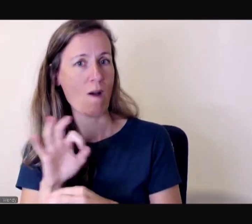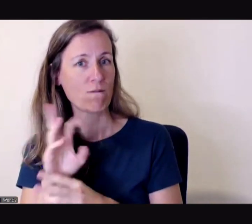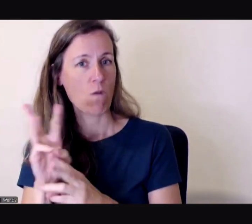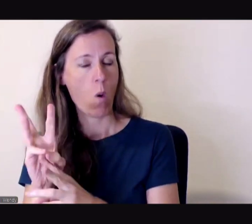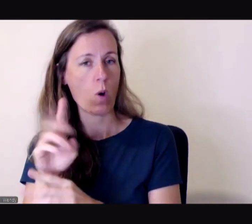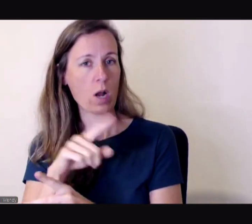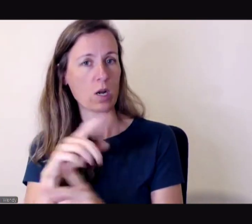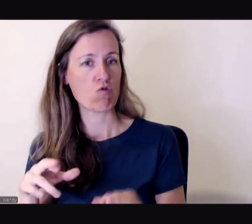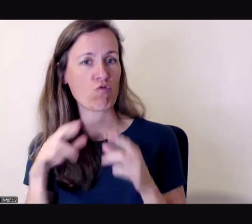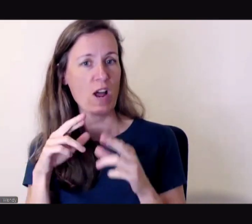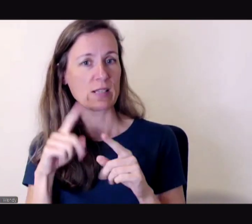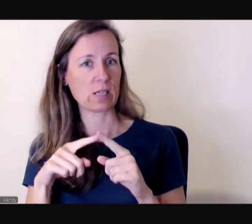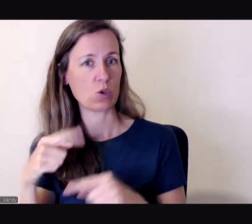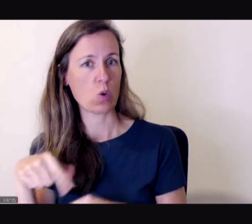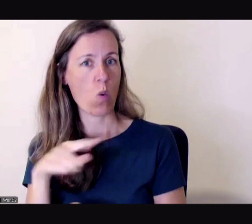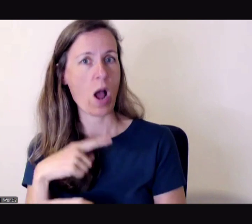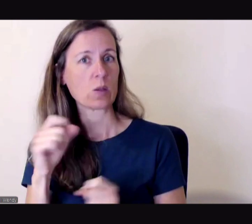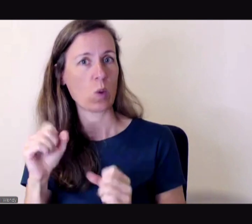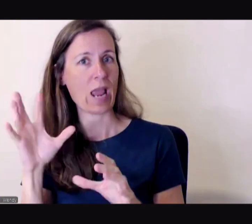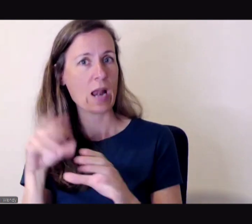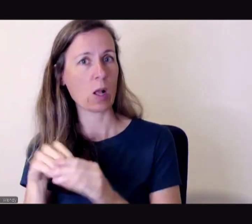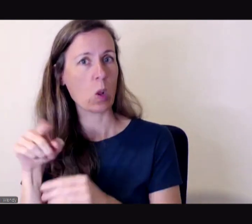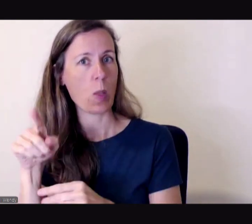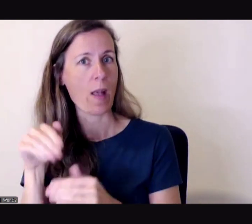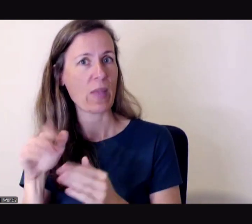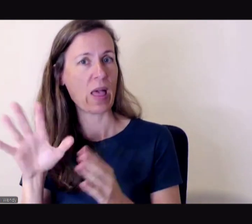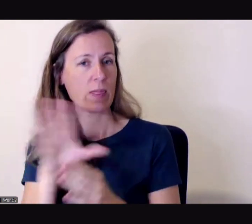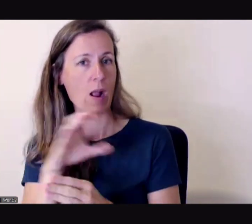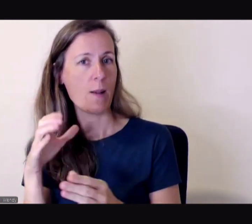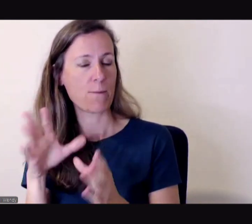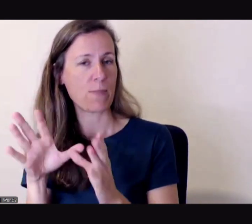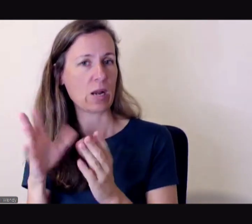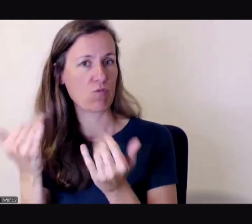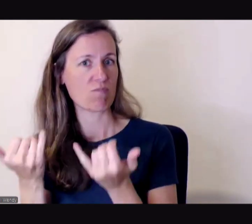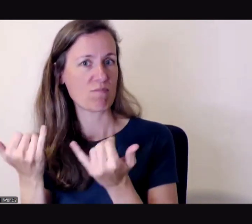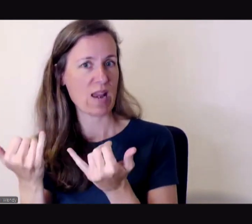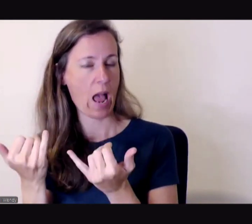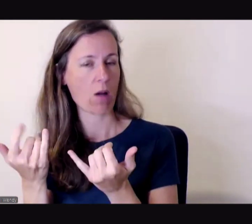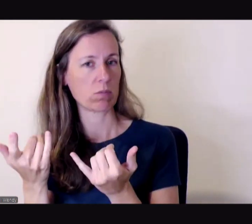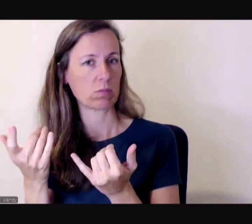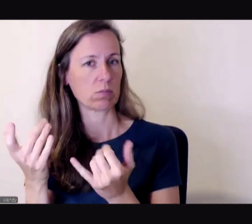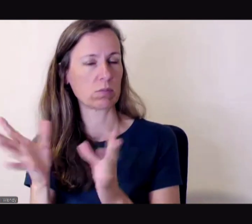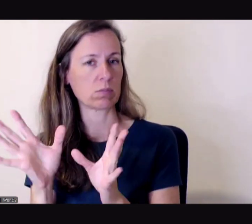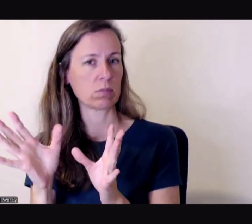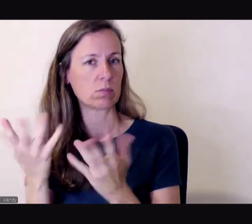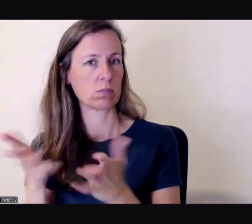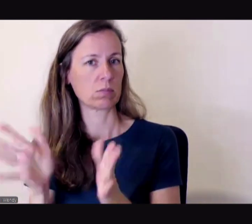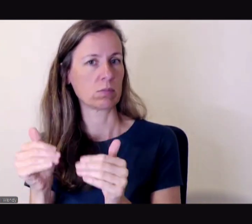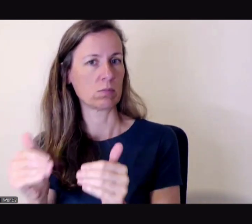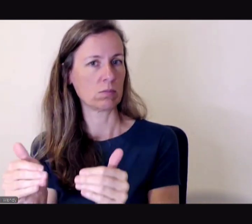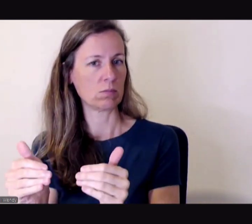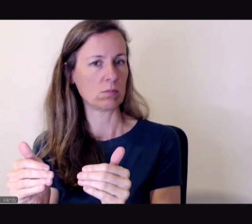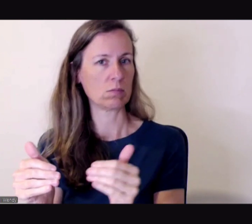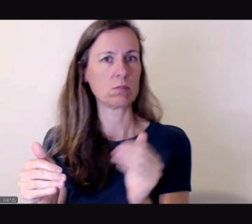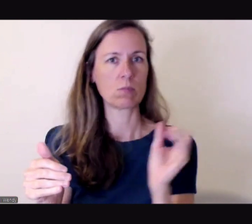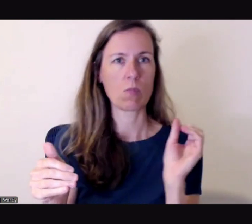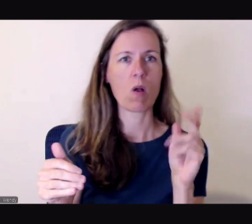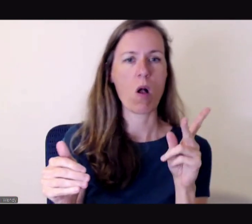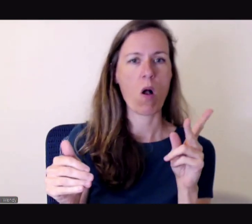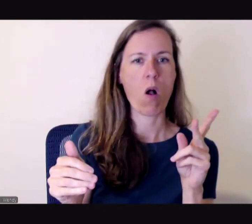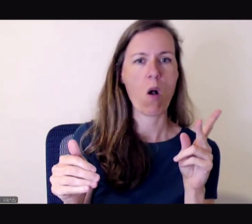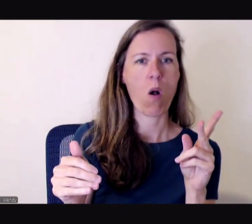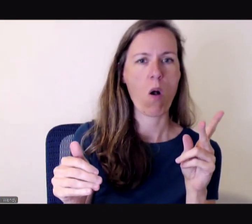to us, we can include them in the committee right now as well. Yeah, that's really all I. All right, and I that's don't know if fine. anyone else does too, but